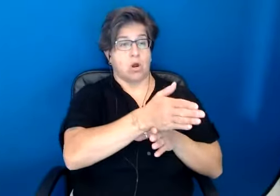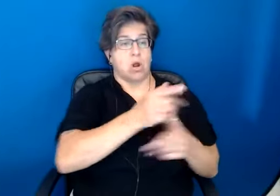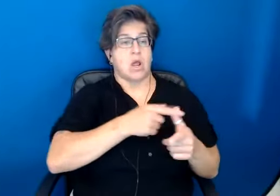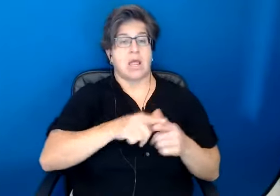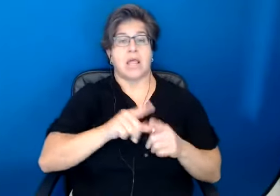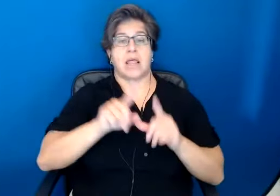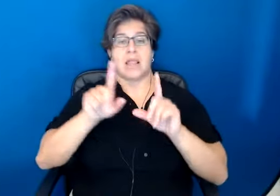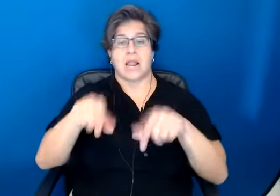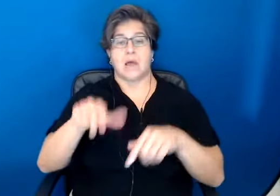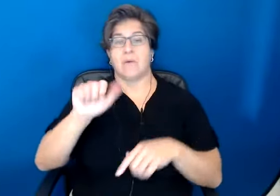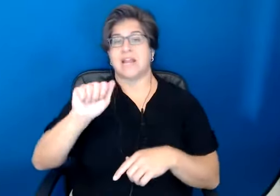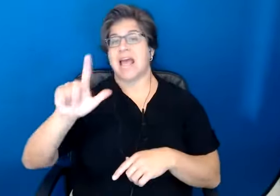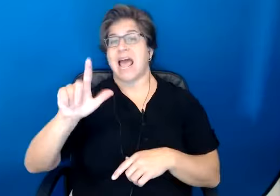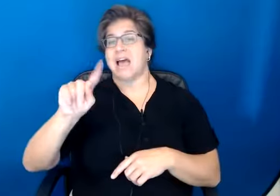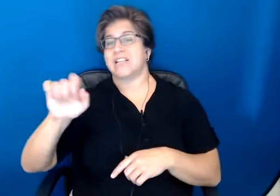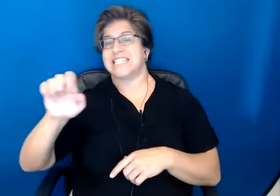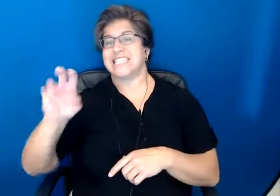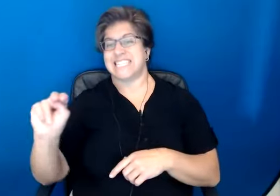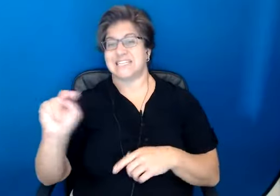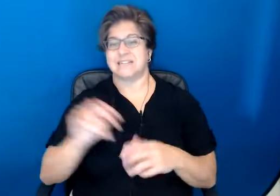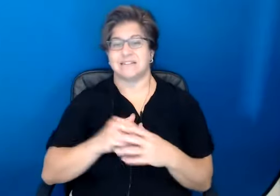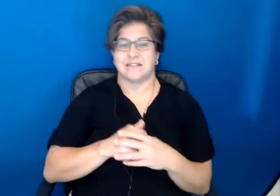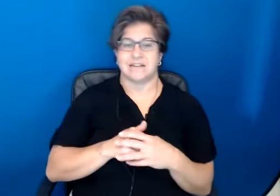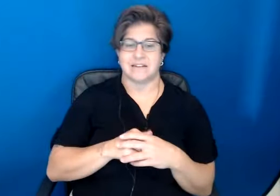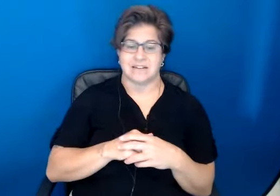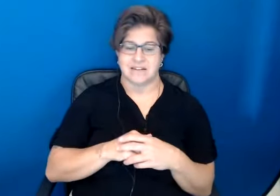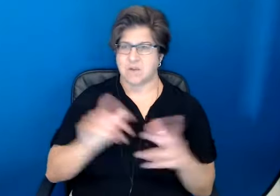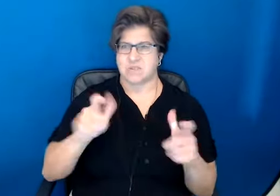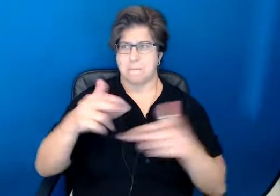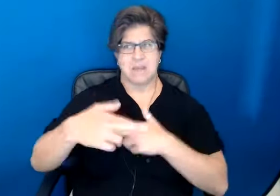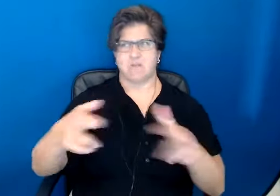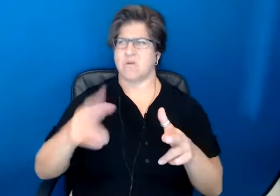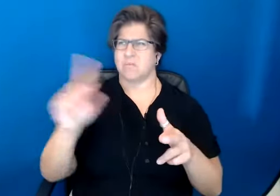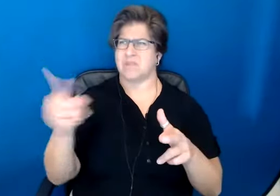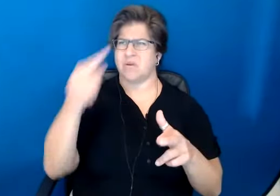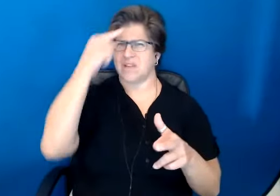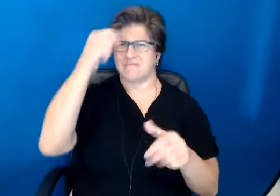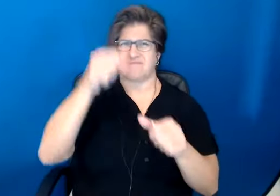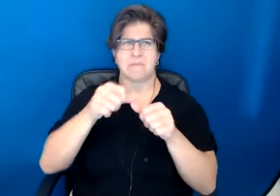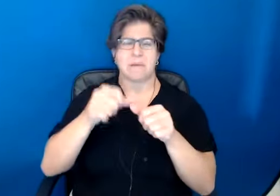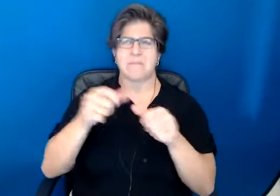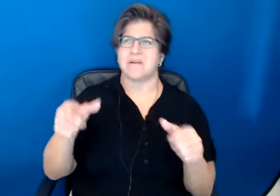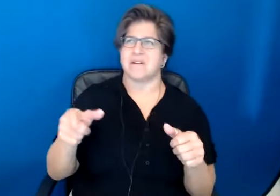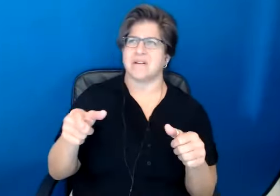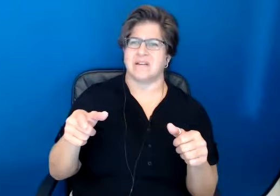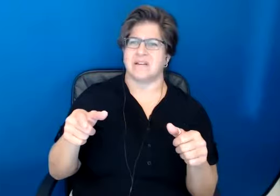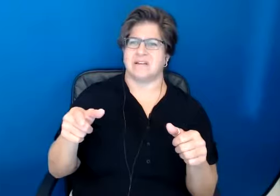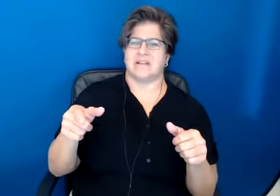I've actually wrote notes today. I never write notes, but the day I did, but I'm not even using them, because I just believe the higher power will give me what I have to say here.